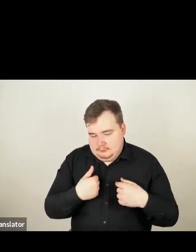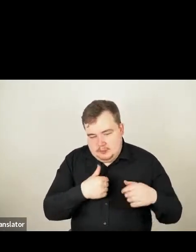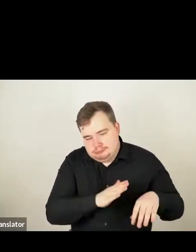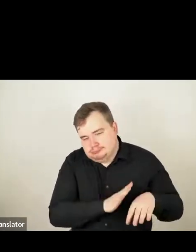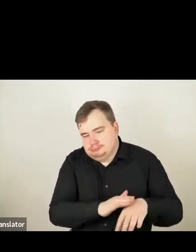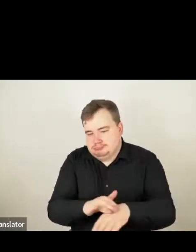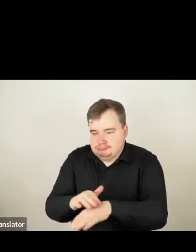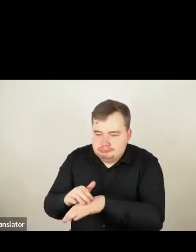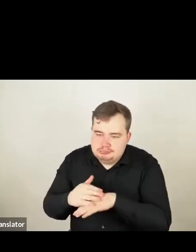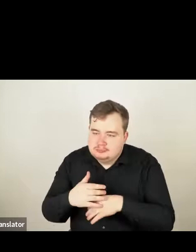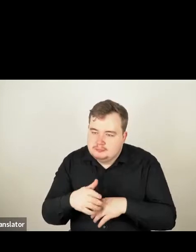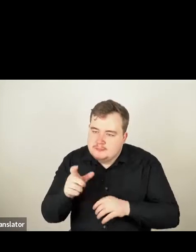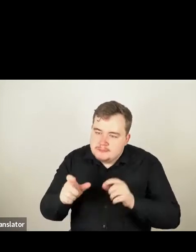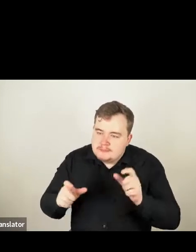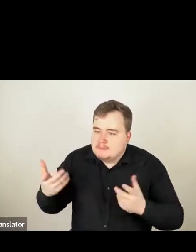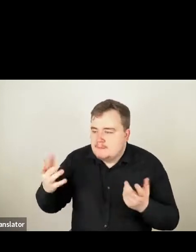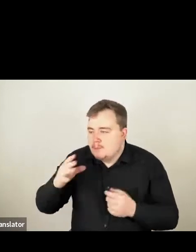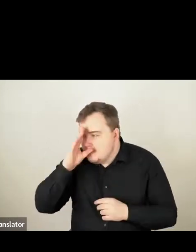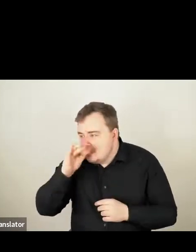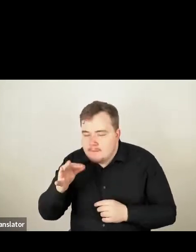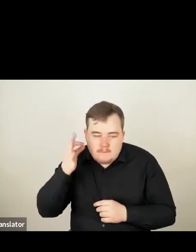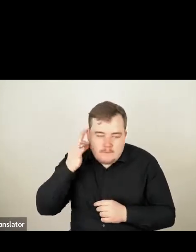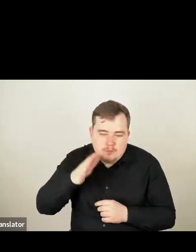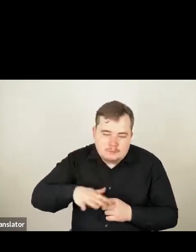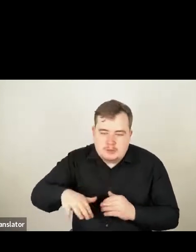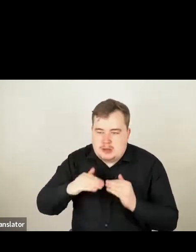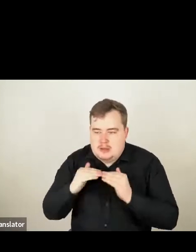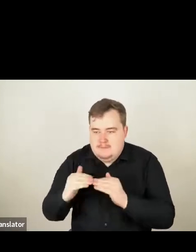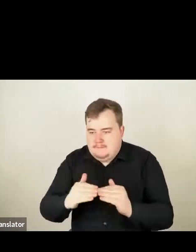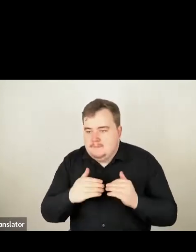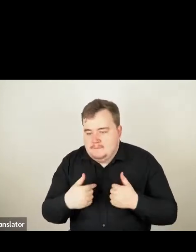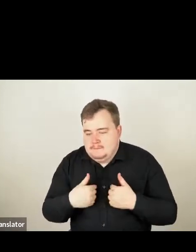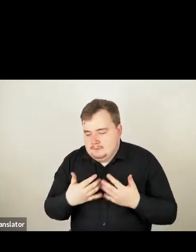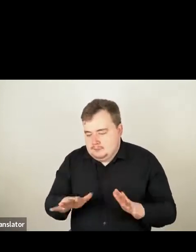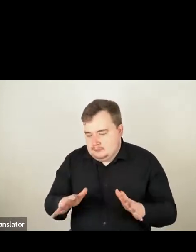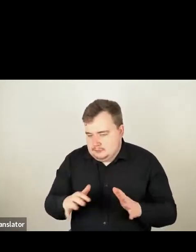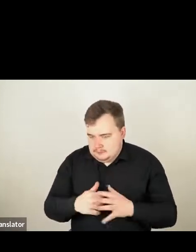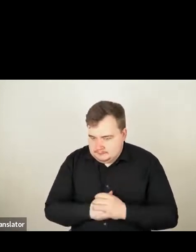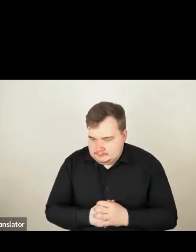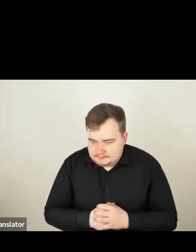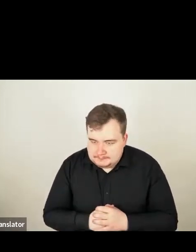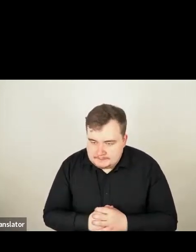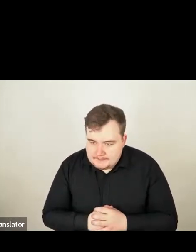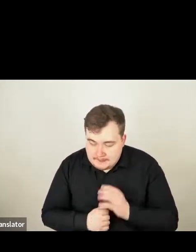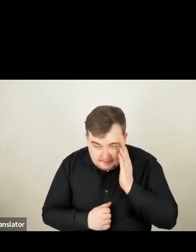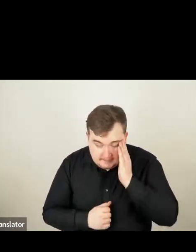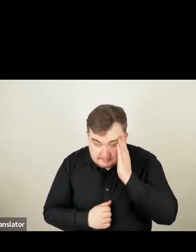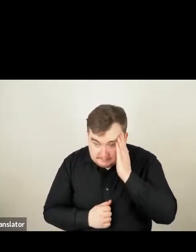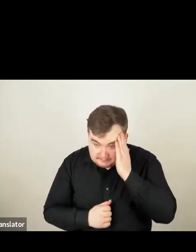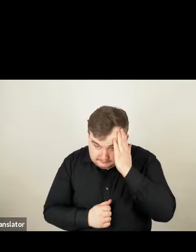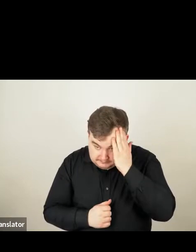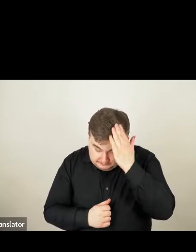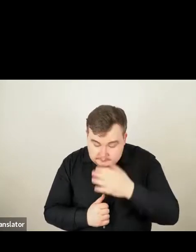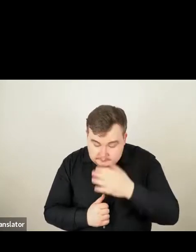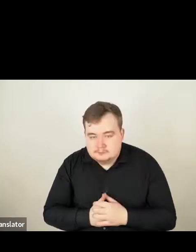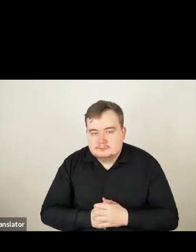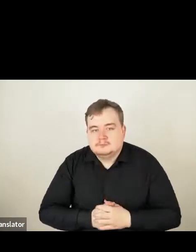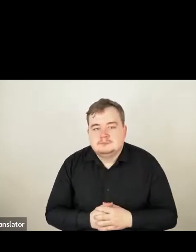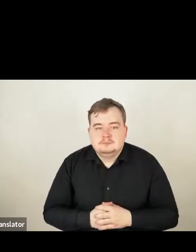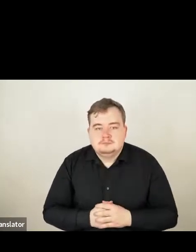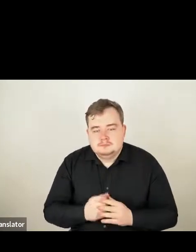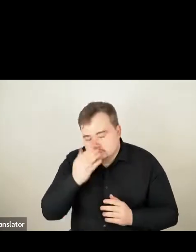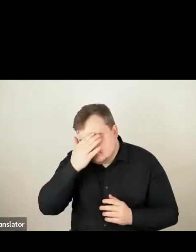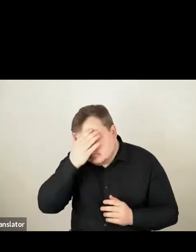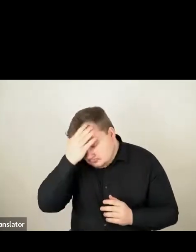but I never thought that this is a war of women. This is a war and this is a struggle